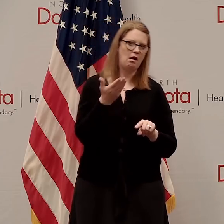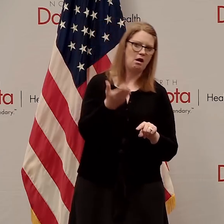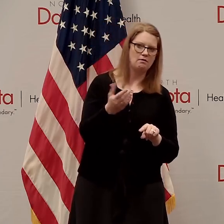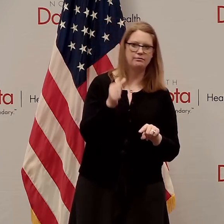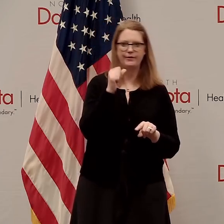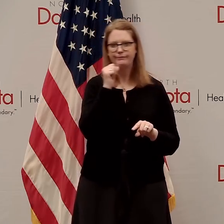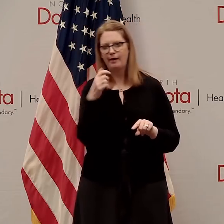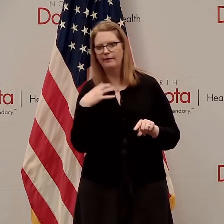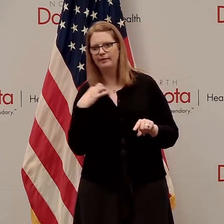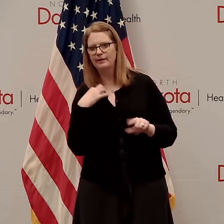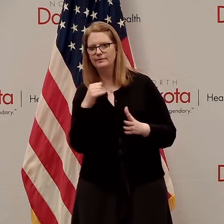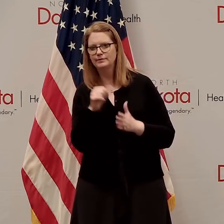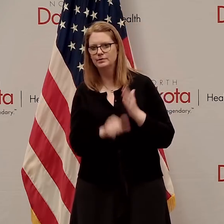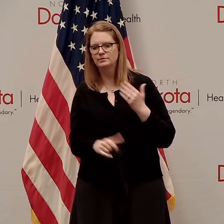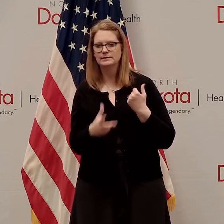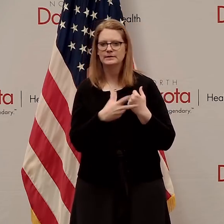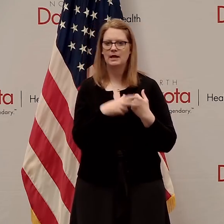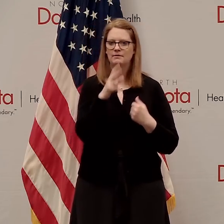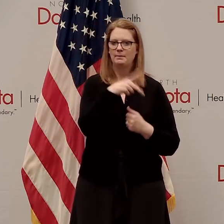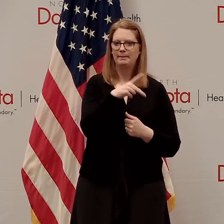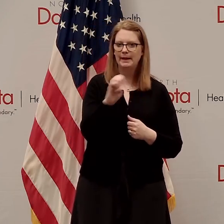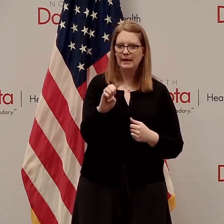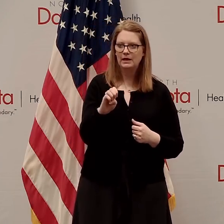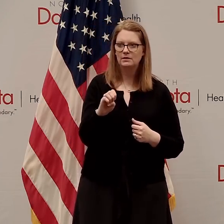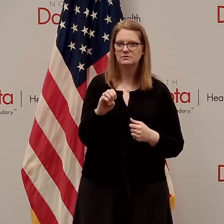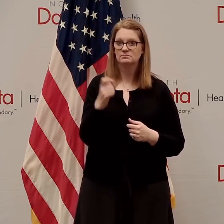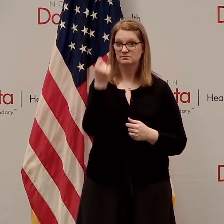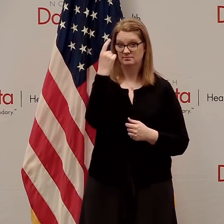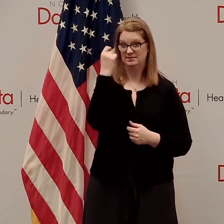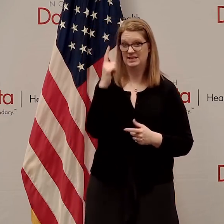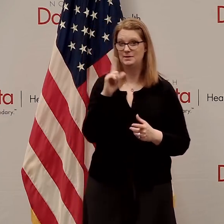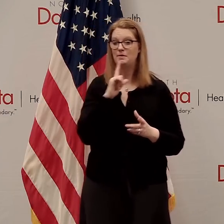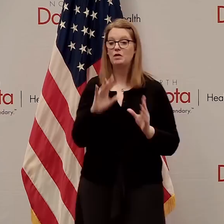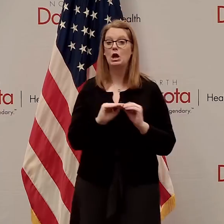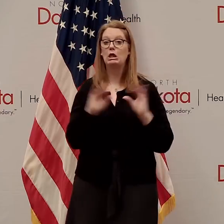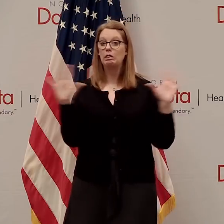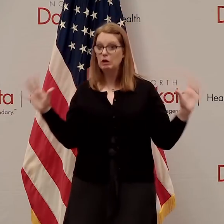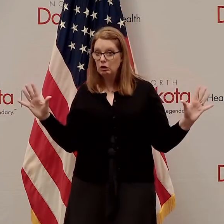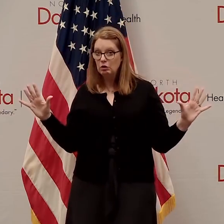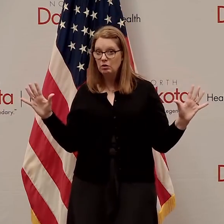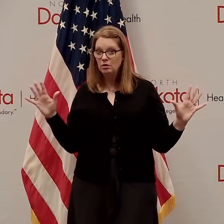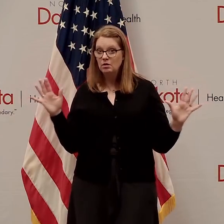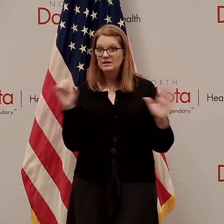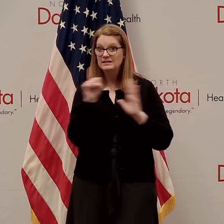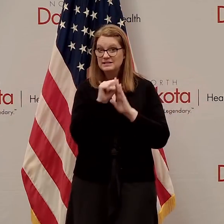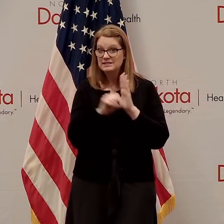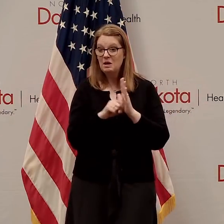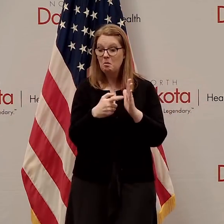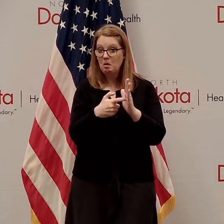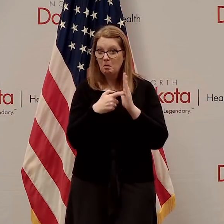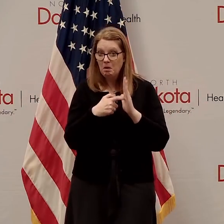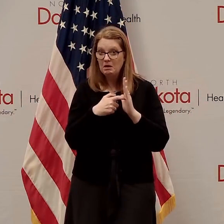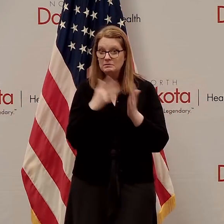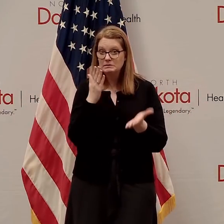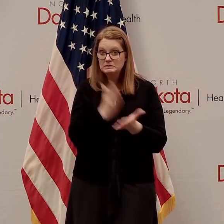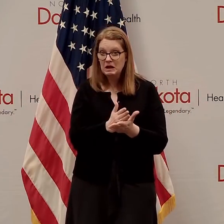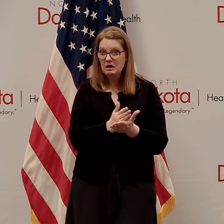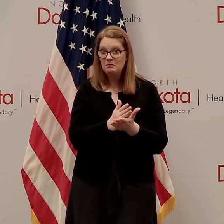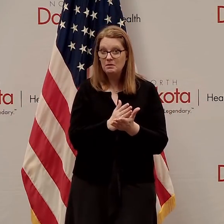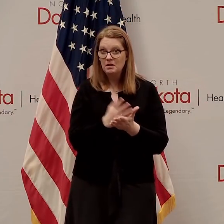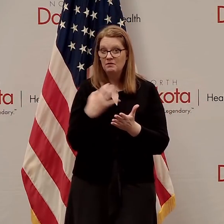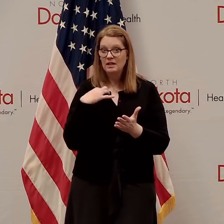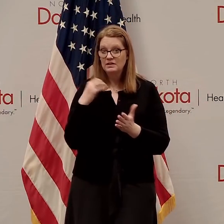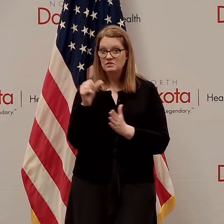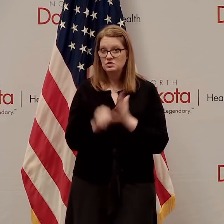not in an effort to save PPE, but there was, again, be very clear, the state did not mandate anybody to stop doing that. And as I said today,